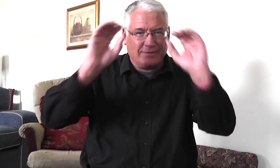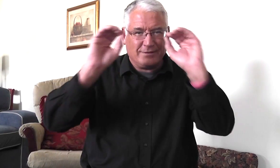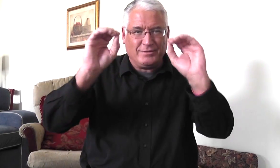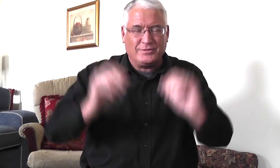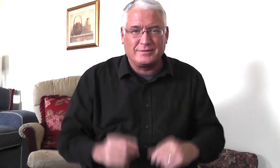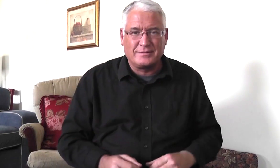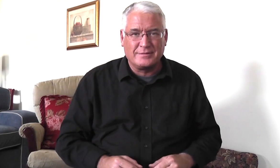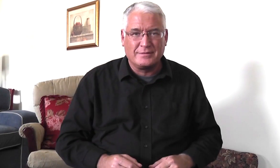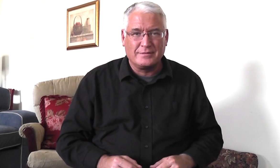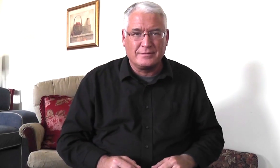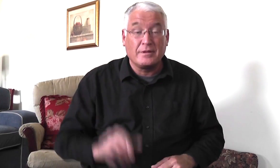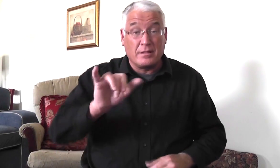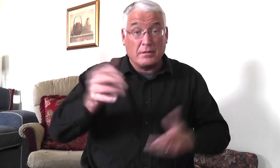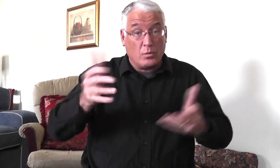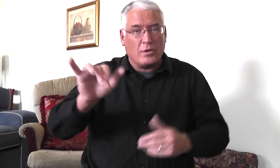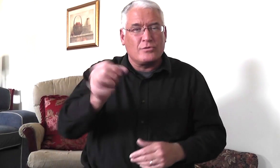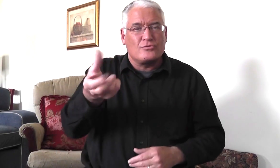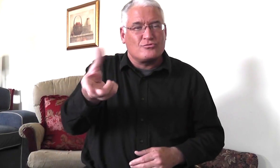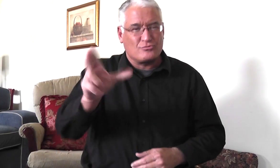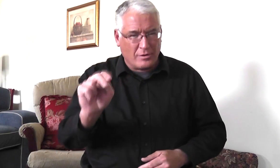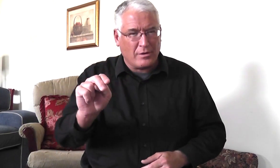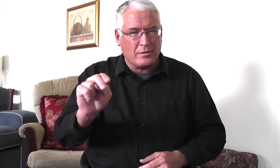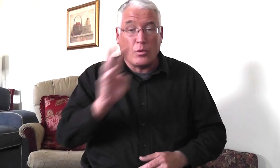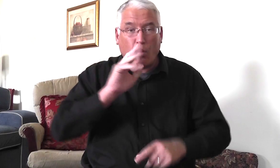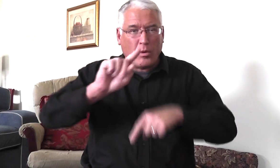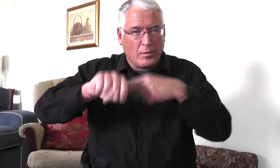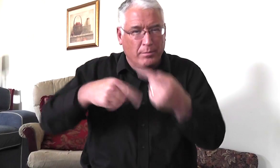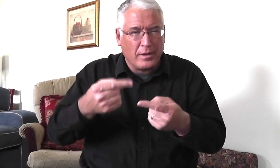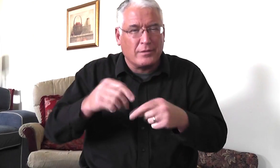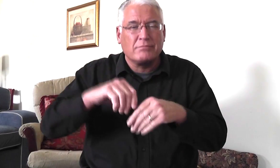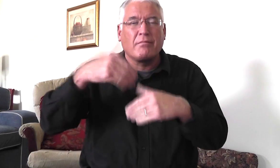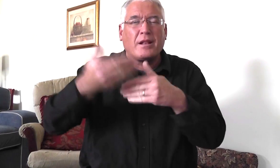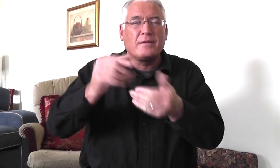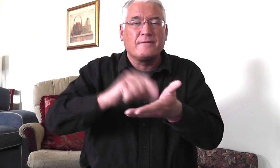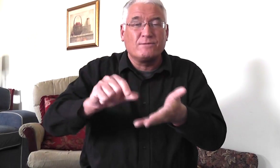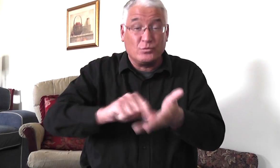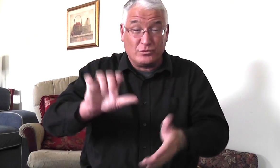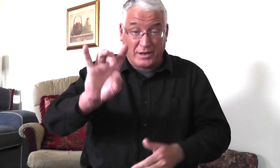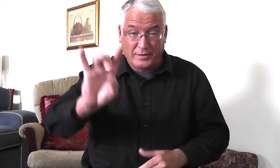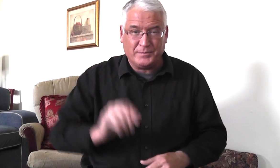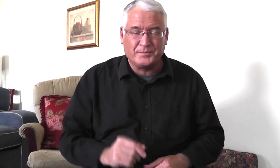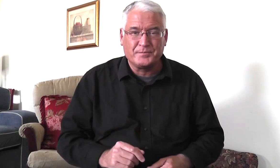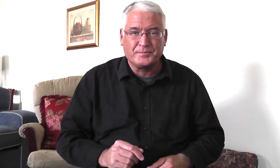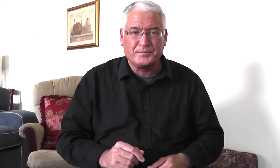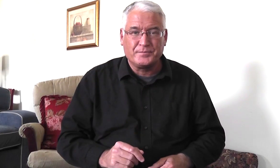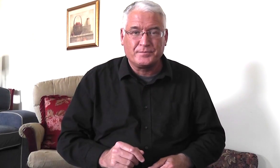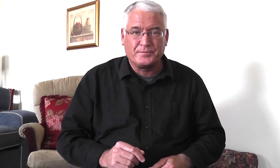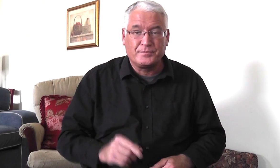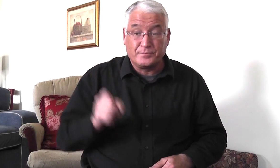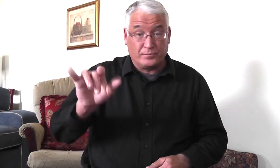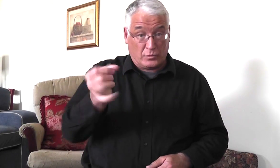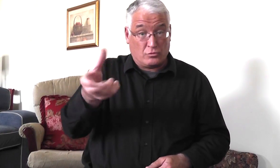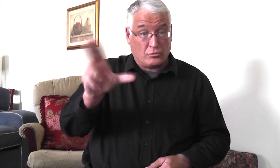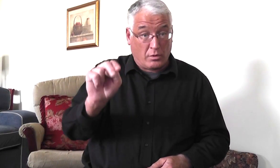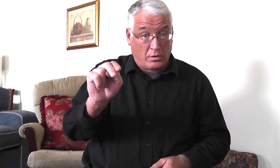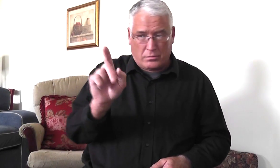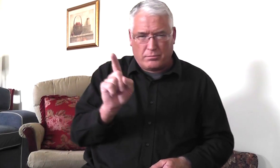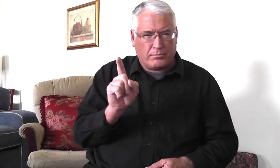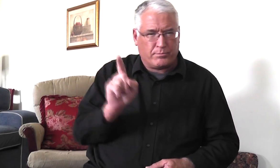to do that. But Jesus taught about this. And John, he taught about this. And in verse 8, he explains